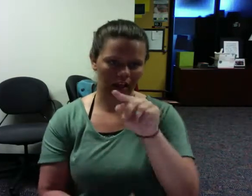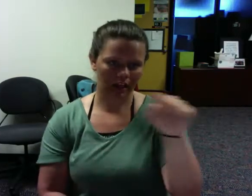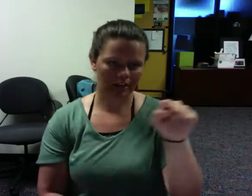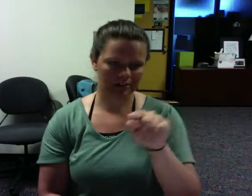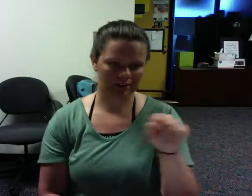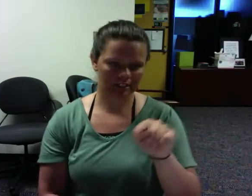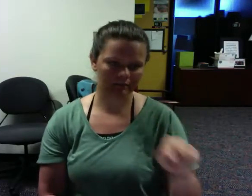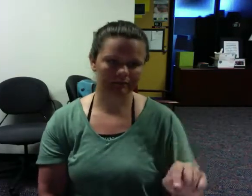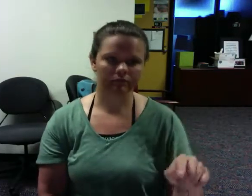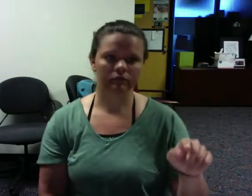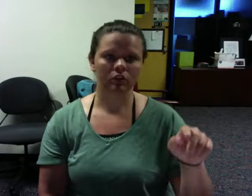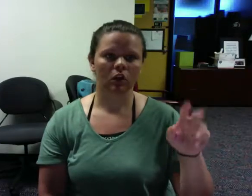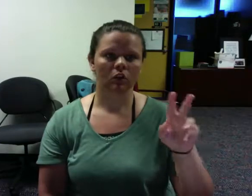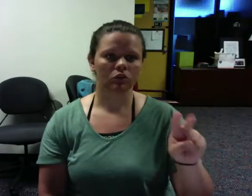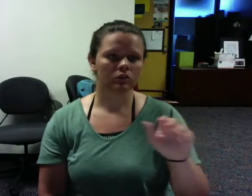2/5 were what we call patriots.